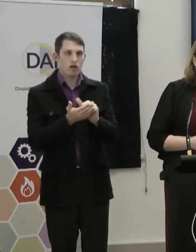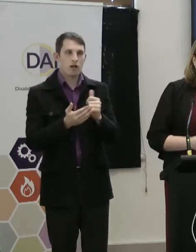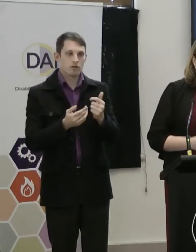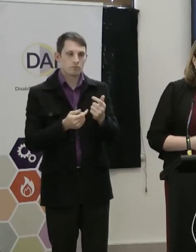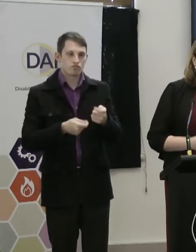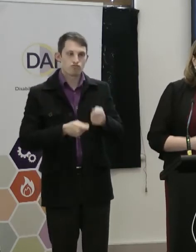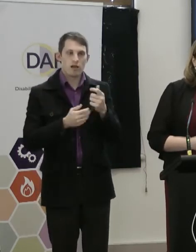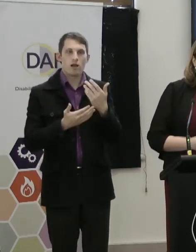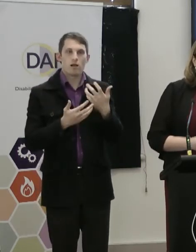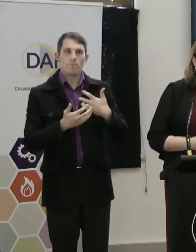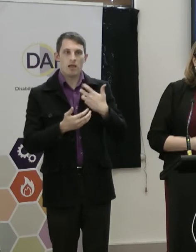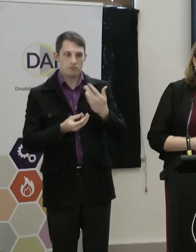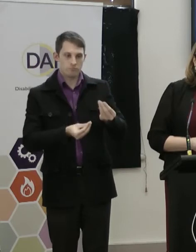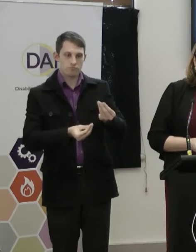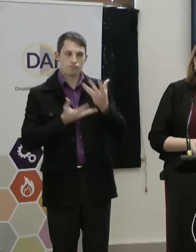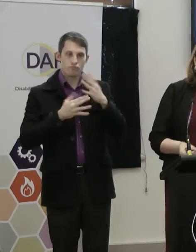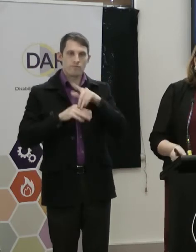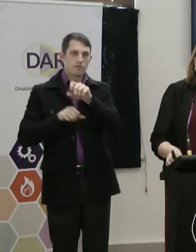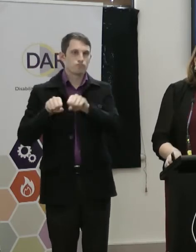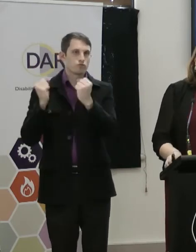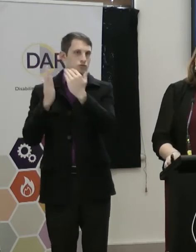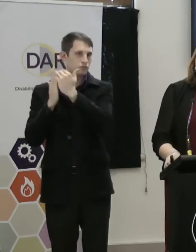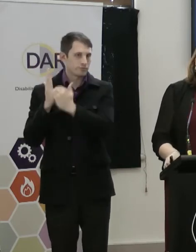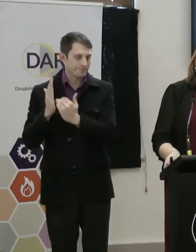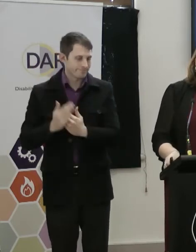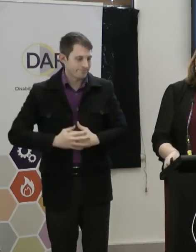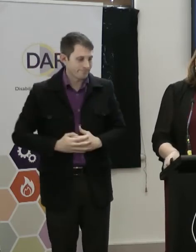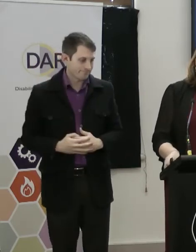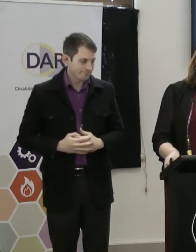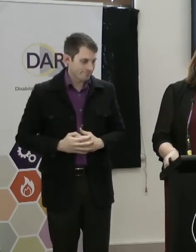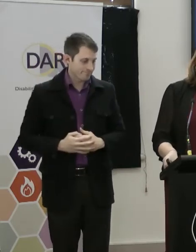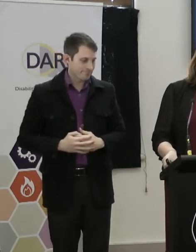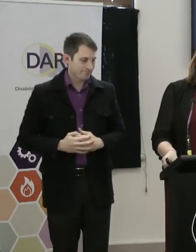about an NDIS provider's potential breach of the Code of Conduct.